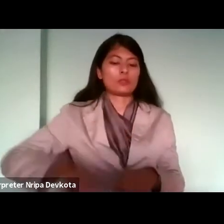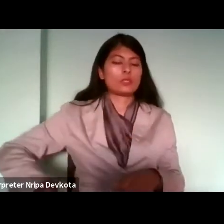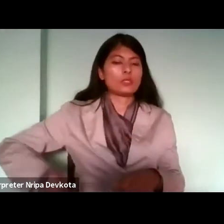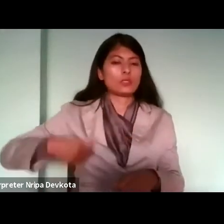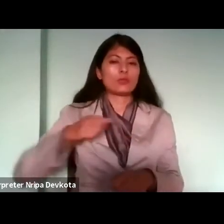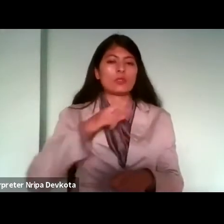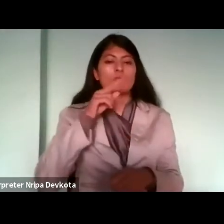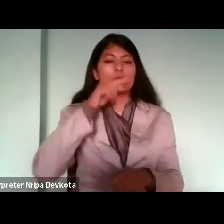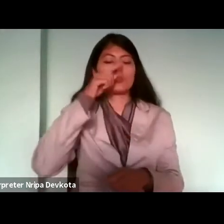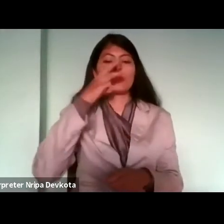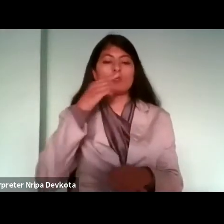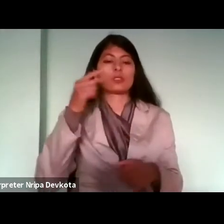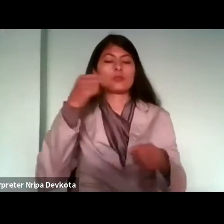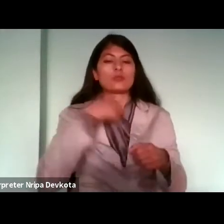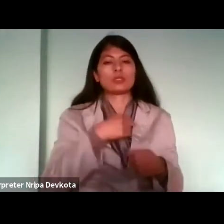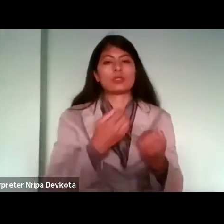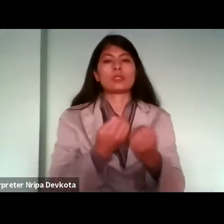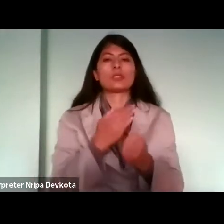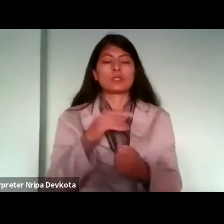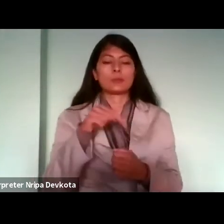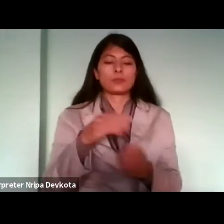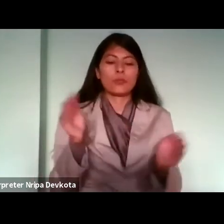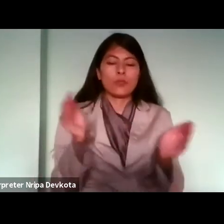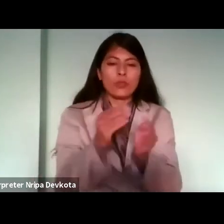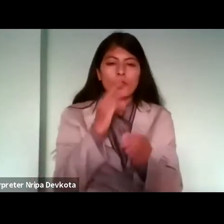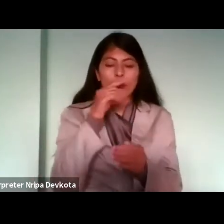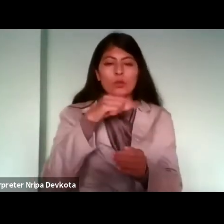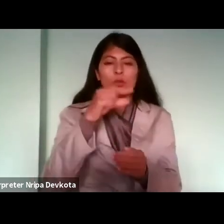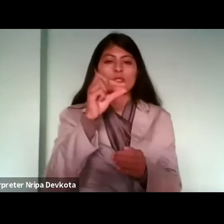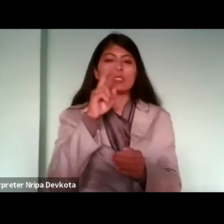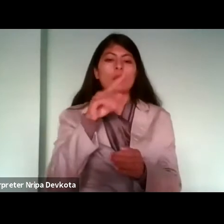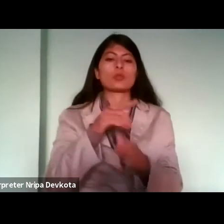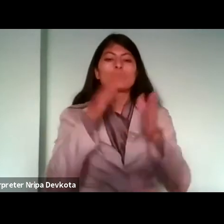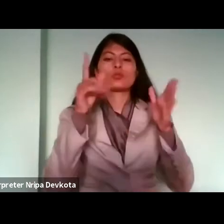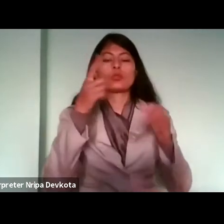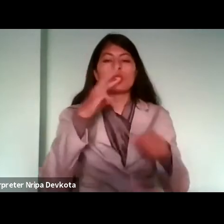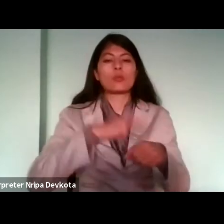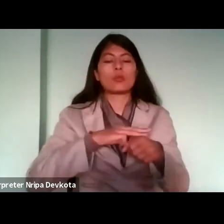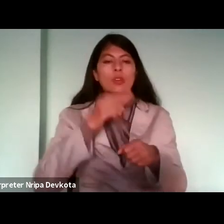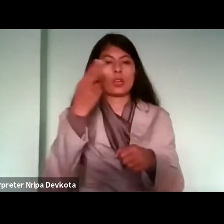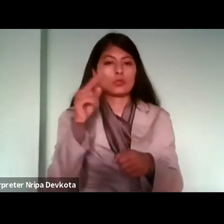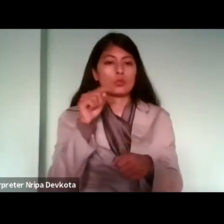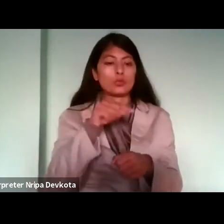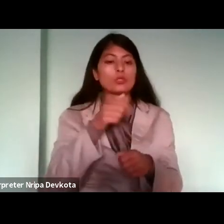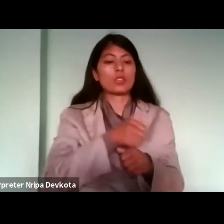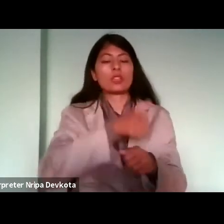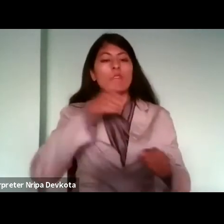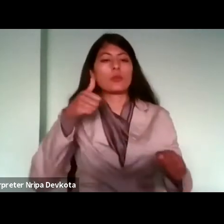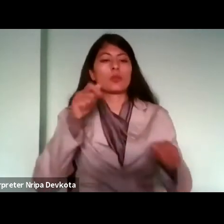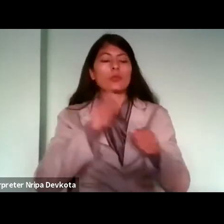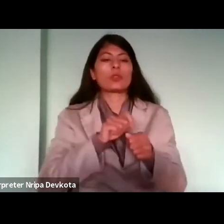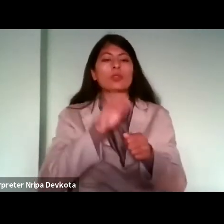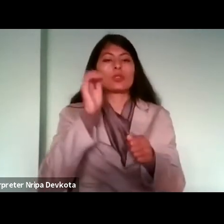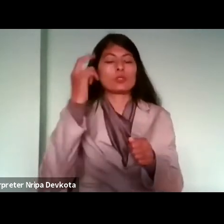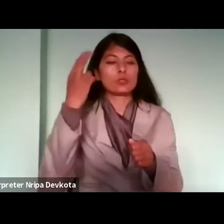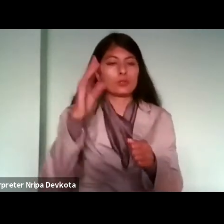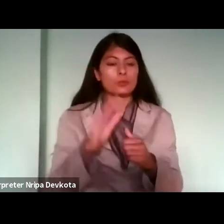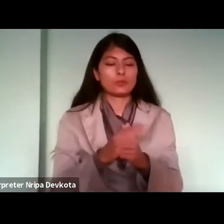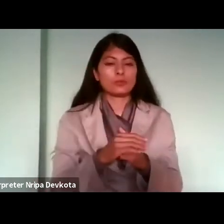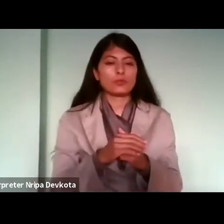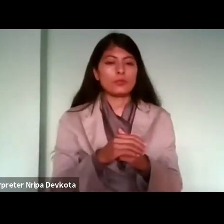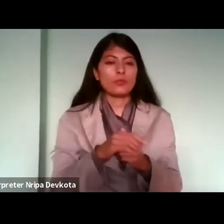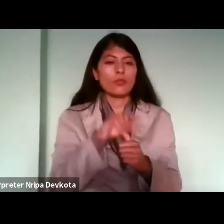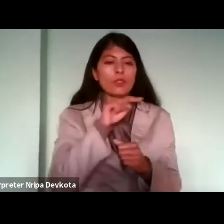like to say that the GR actually was a great opportunity. It could have been, it could have looked at, and